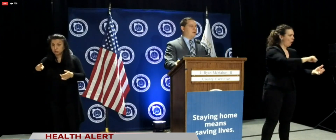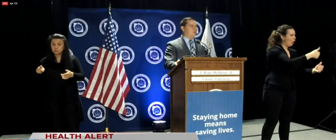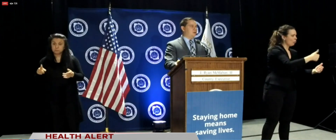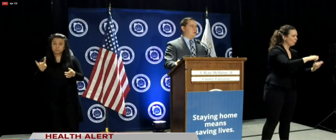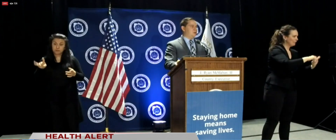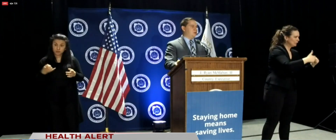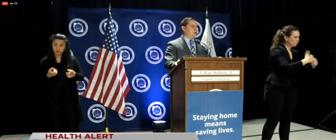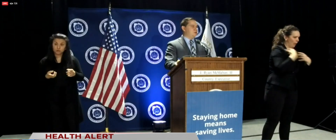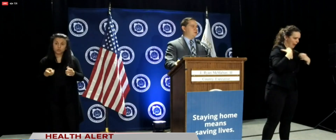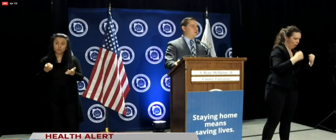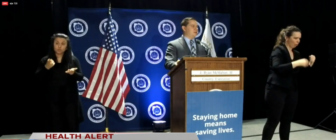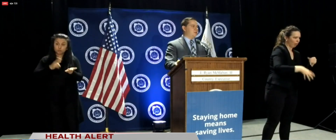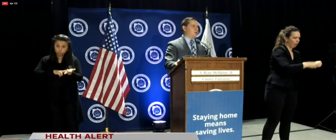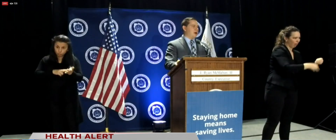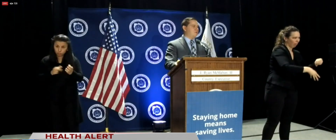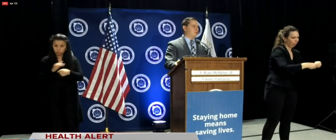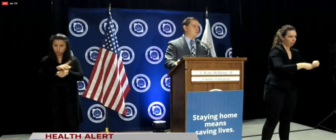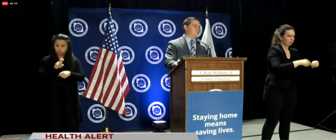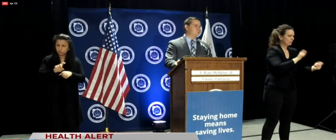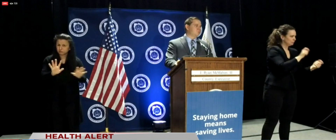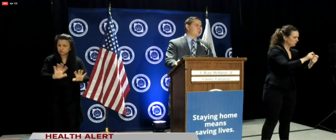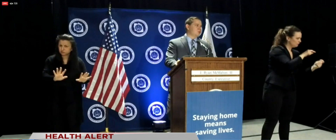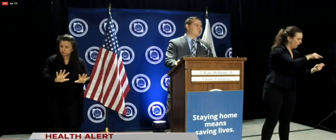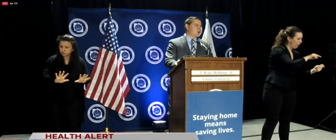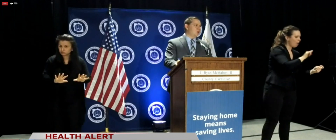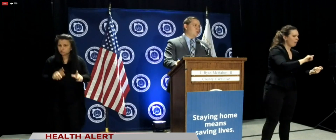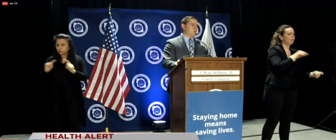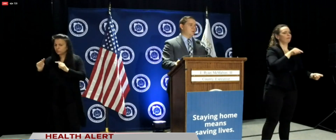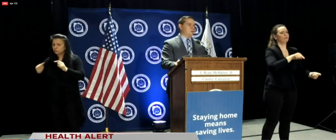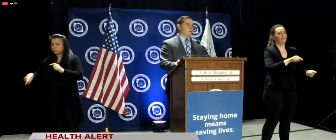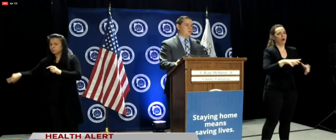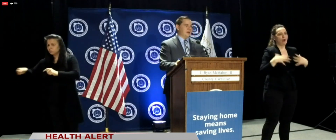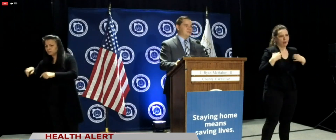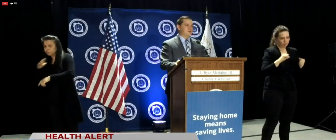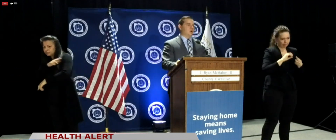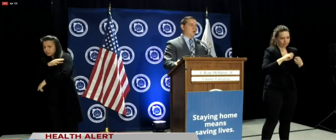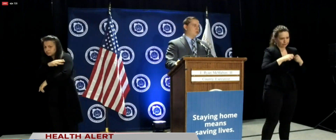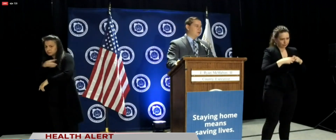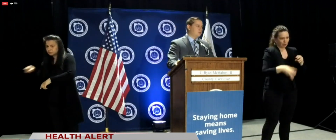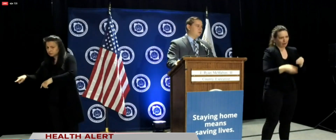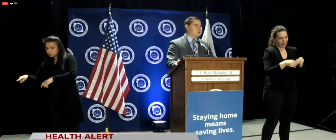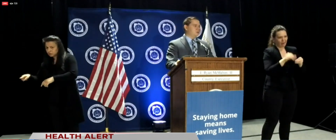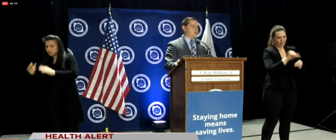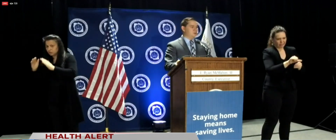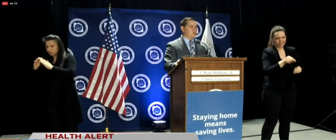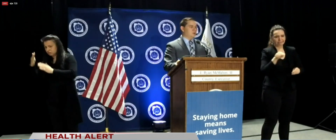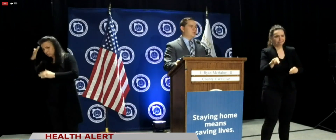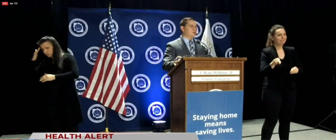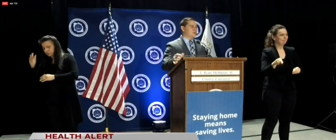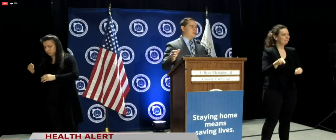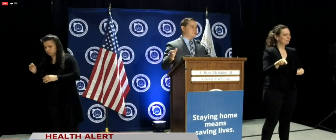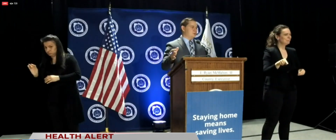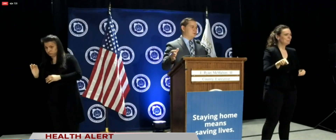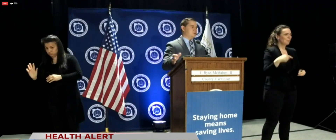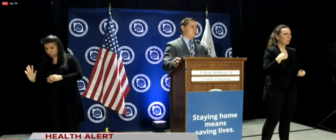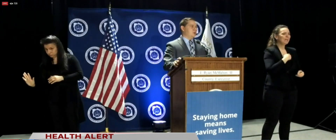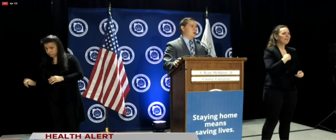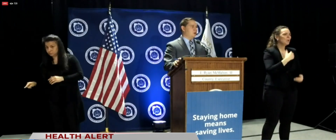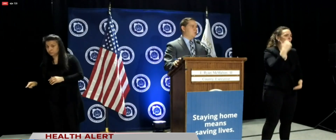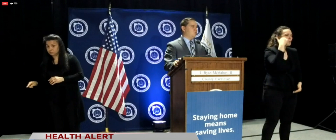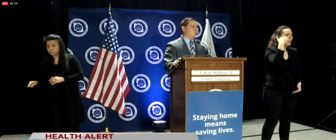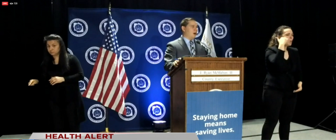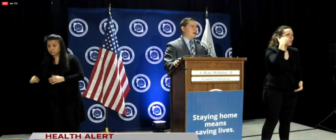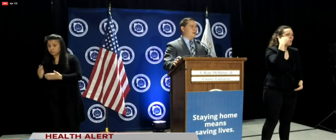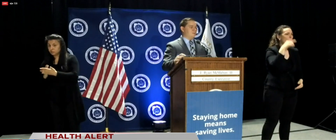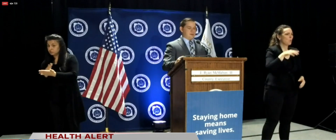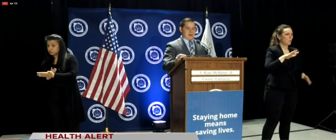more prevalent in different demographics. So that's an early assessment